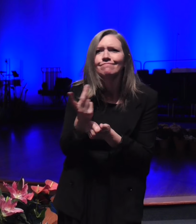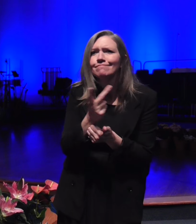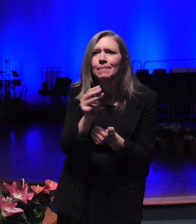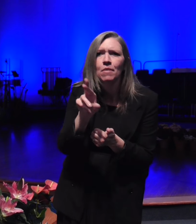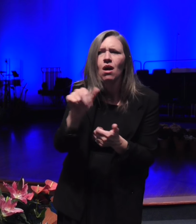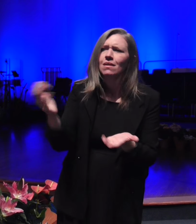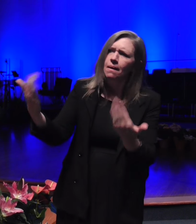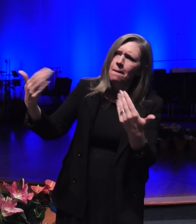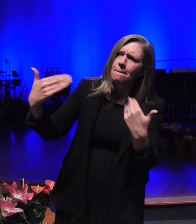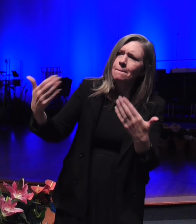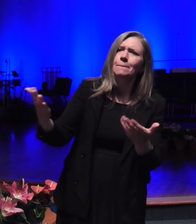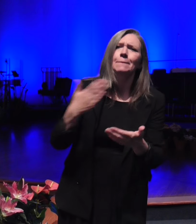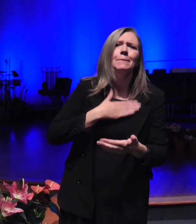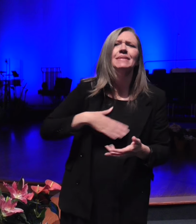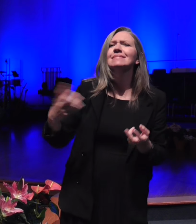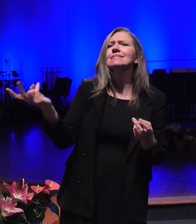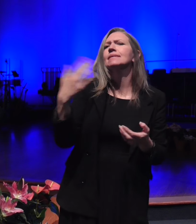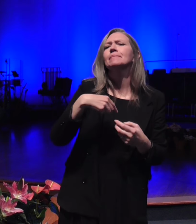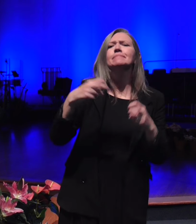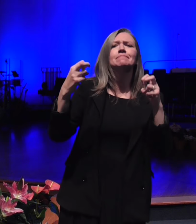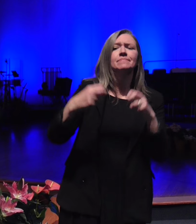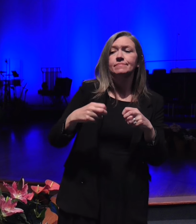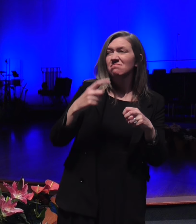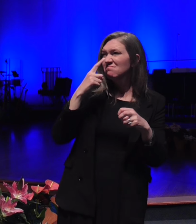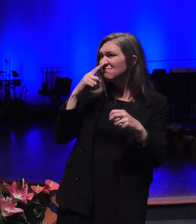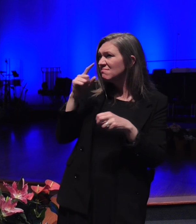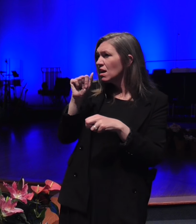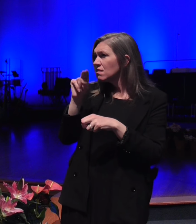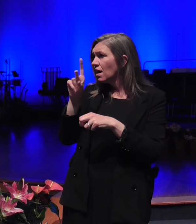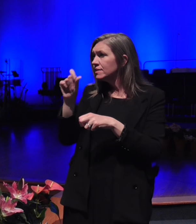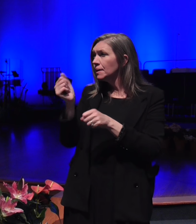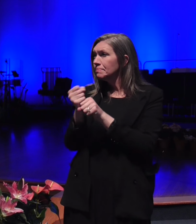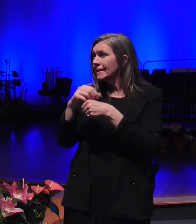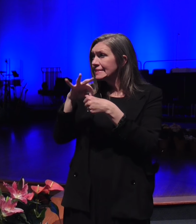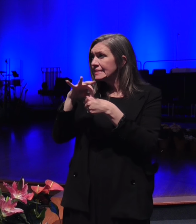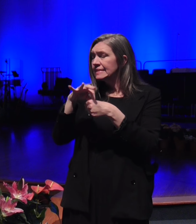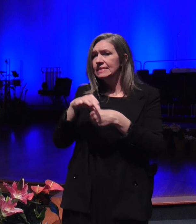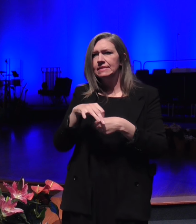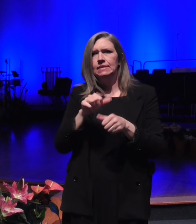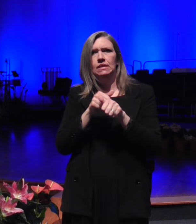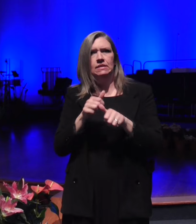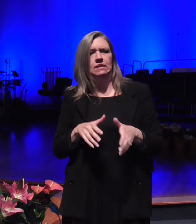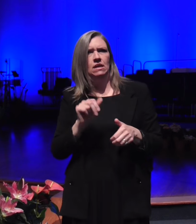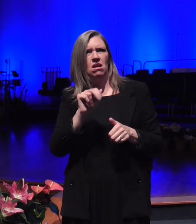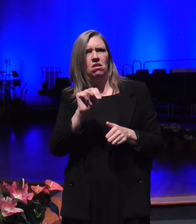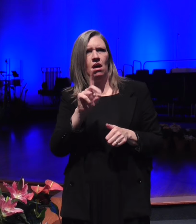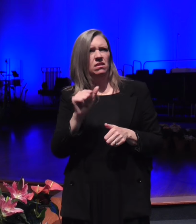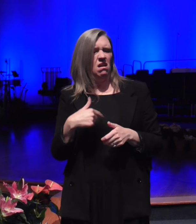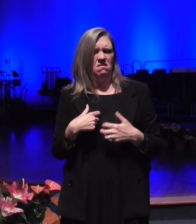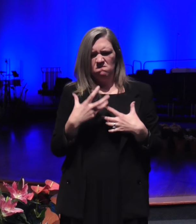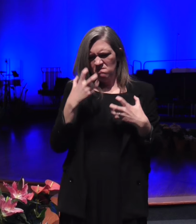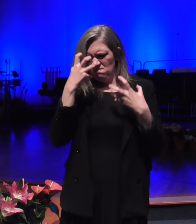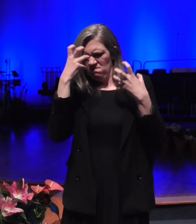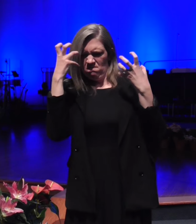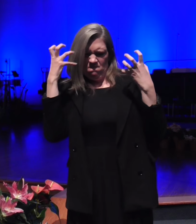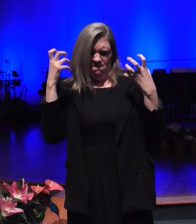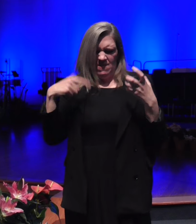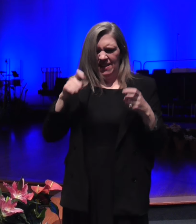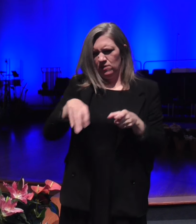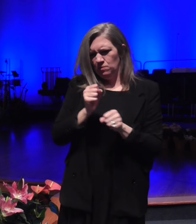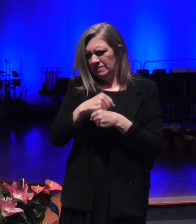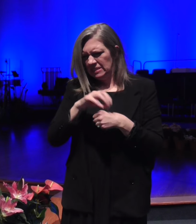come in, please sit down. Ananda, make us some tea. And Ananda is not happy. Grabbing freaking Mara and make him